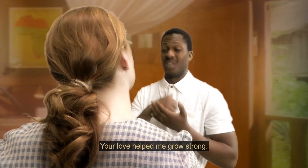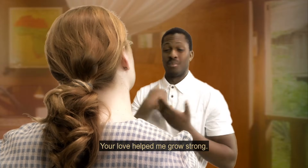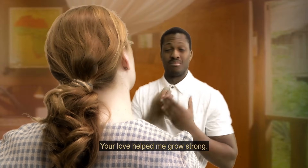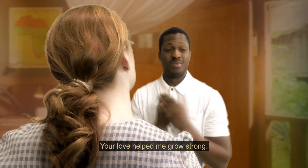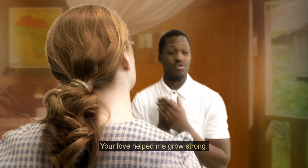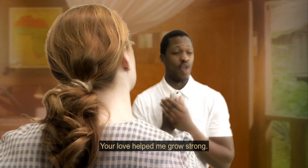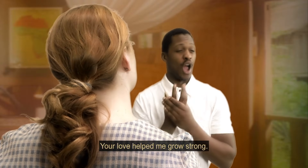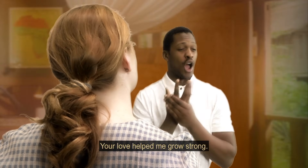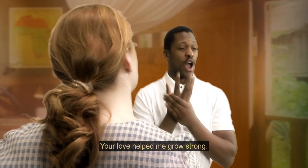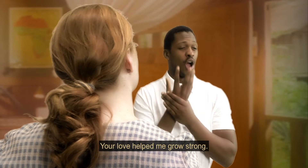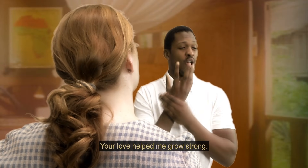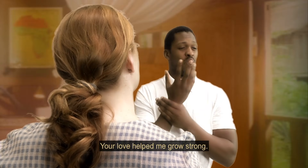Your love helped me grow strong.